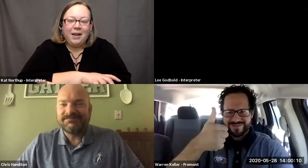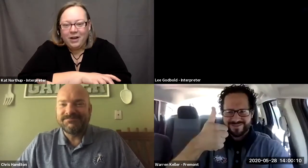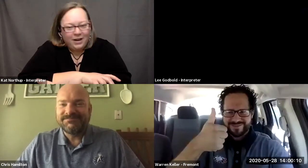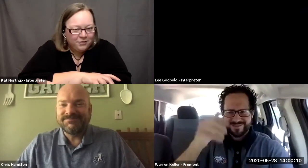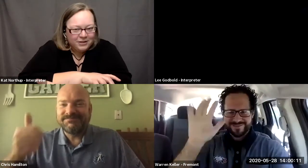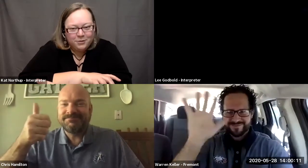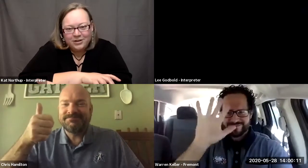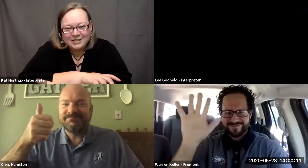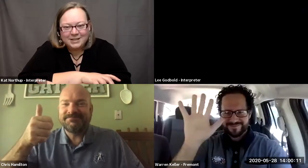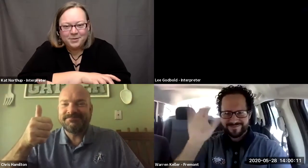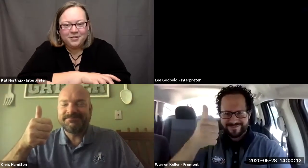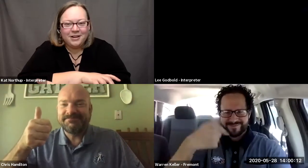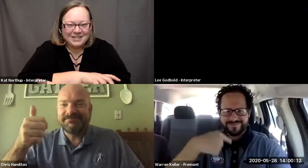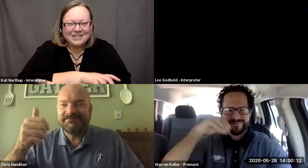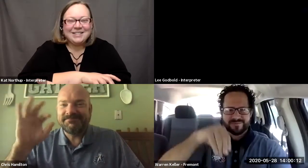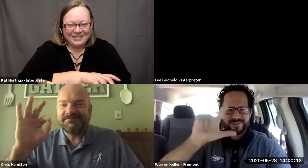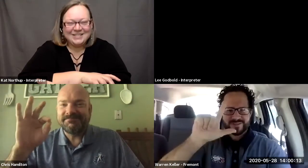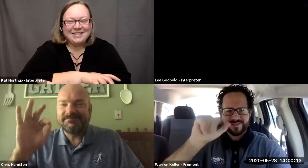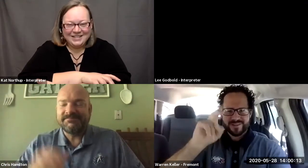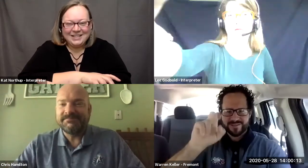Okay, hopefully you all can see me all right.